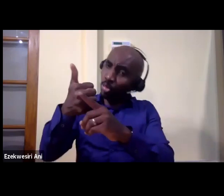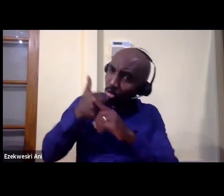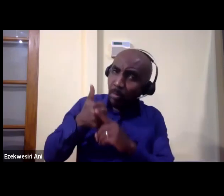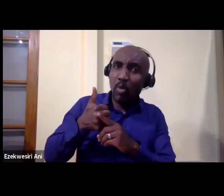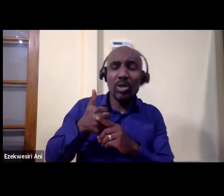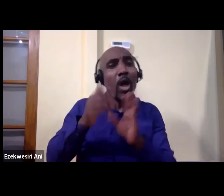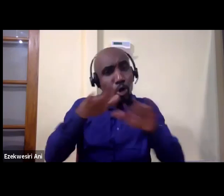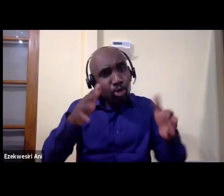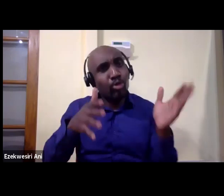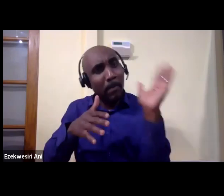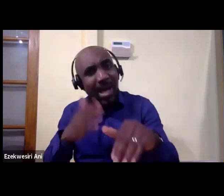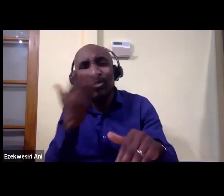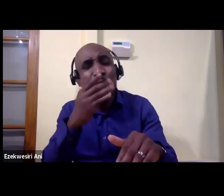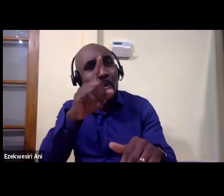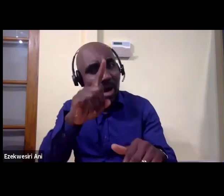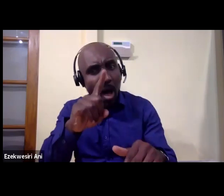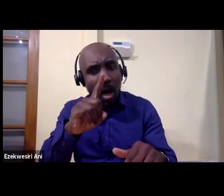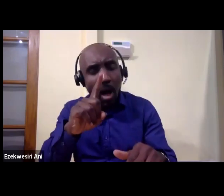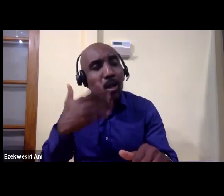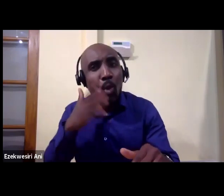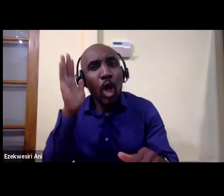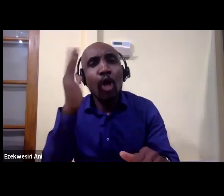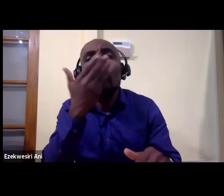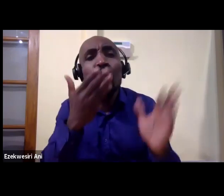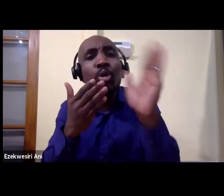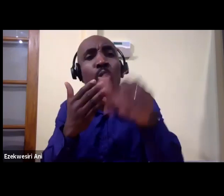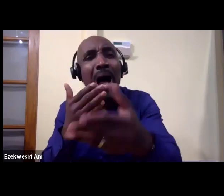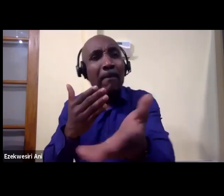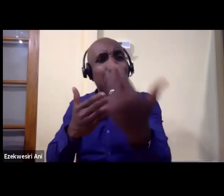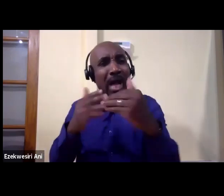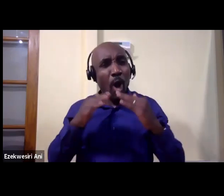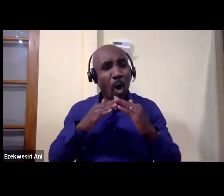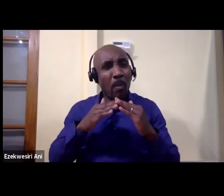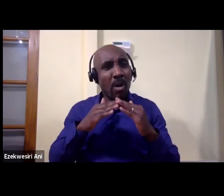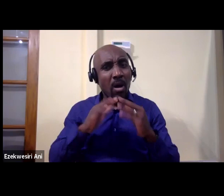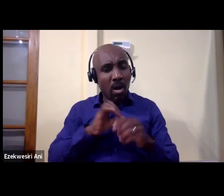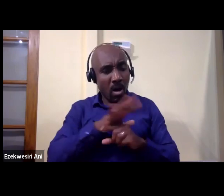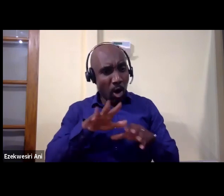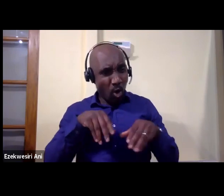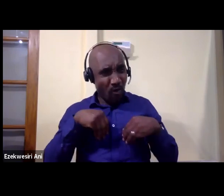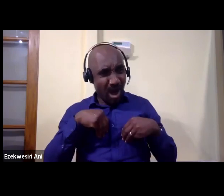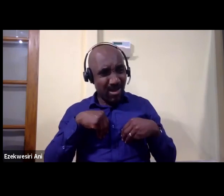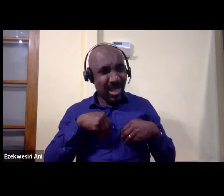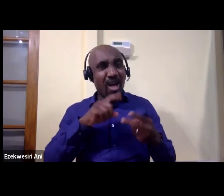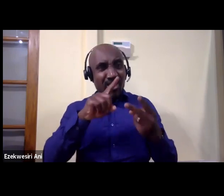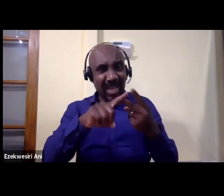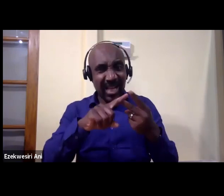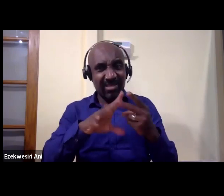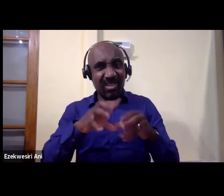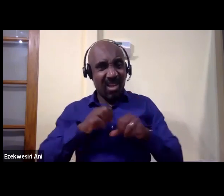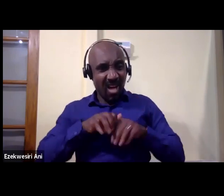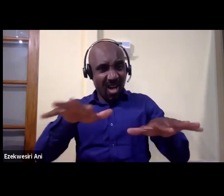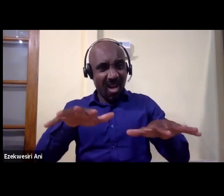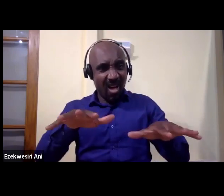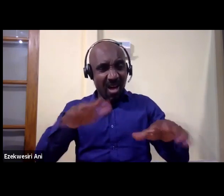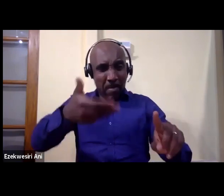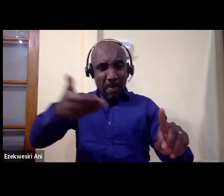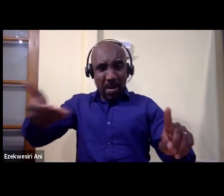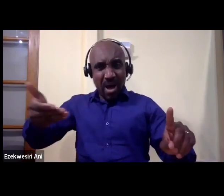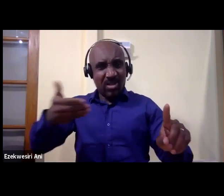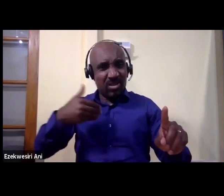but I don't want them, first of all, coming back with COVID. And secondly, I don't want them spreading it. I don't want them,